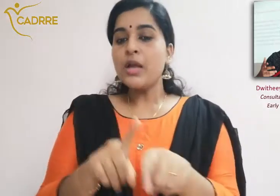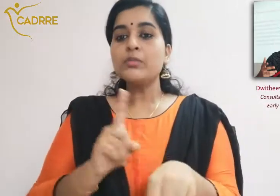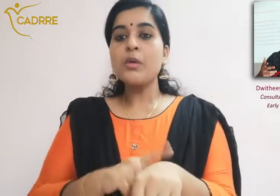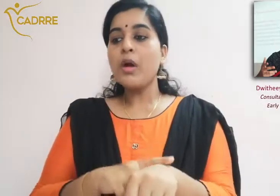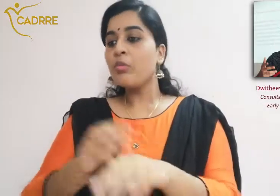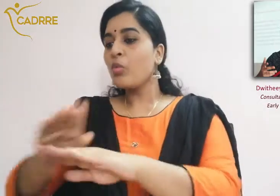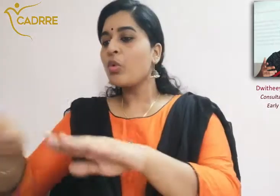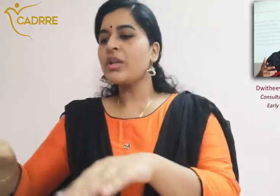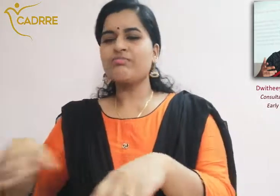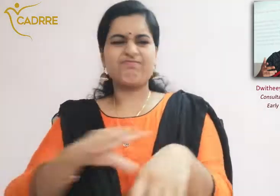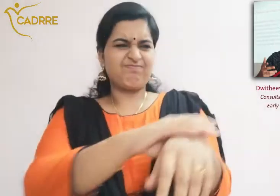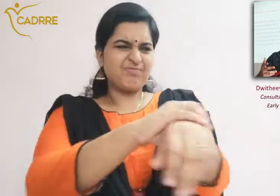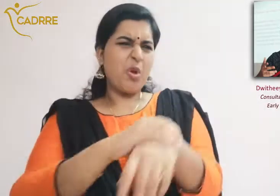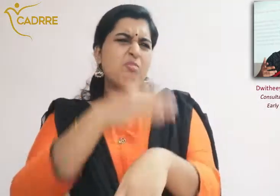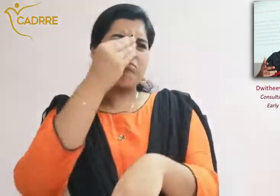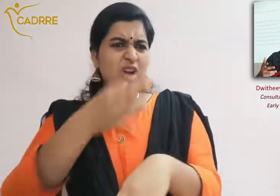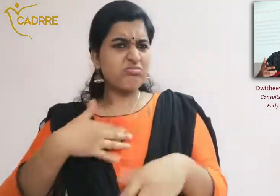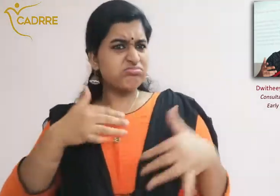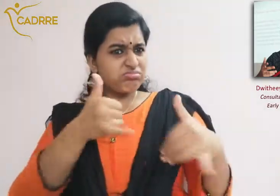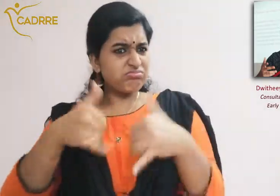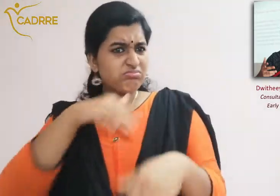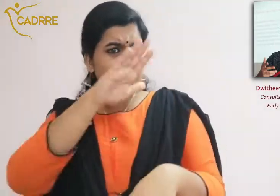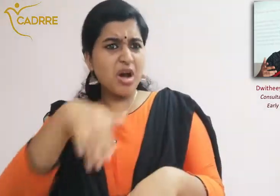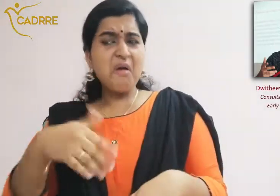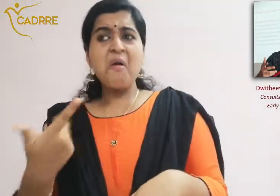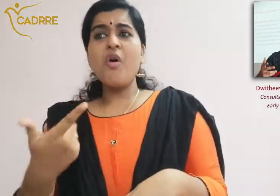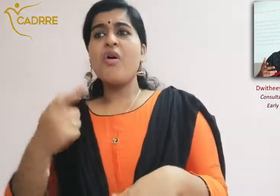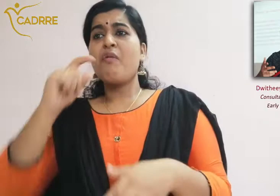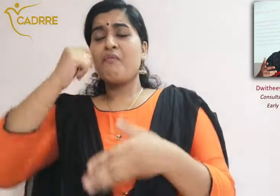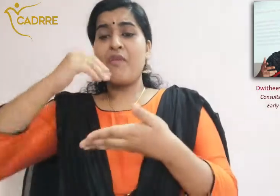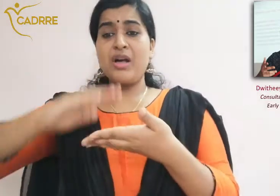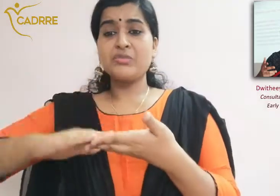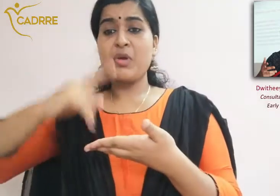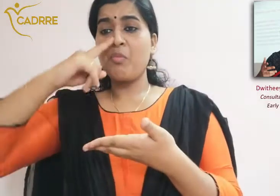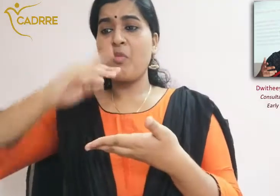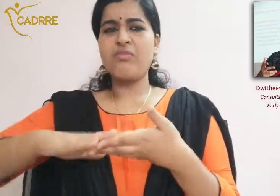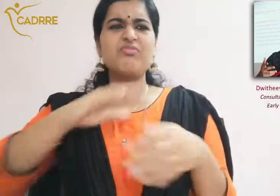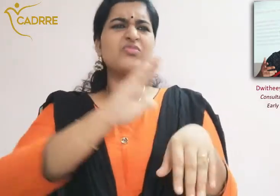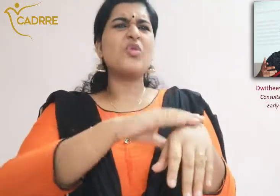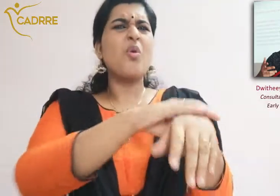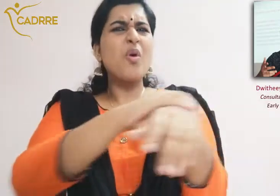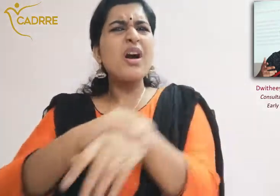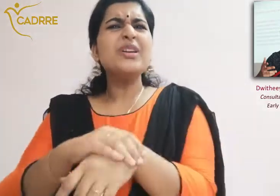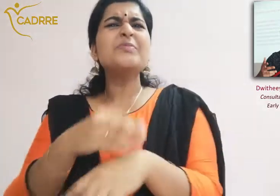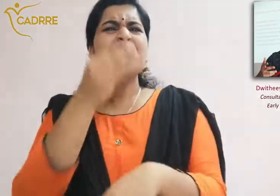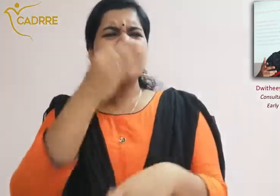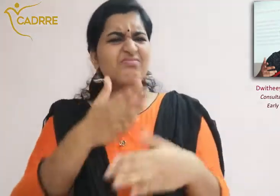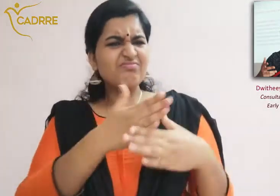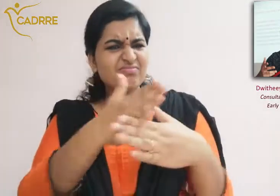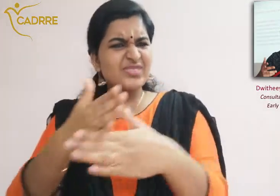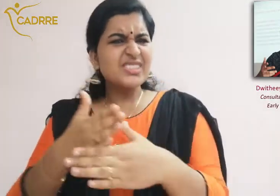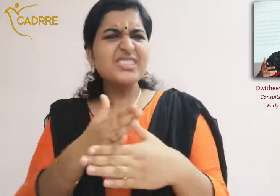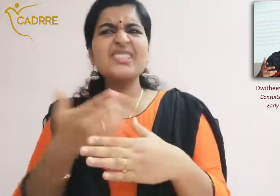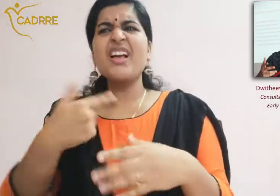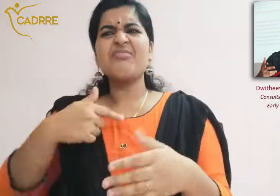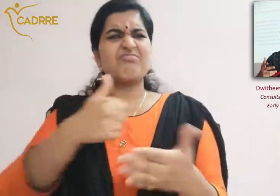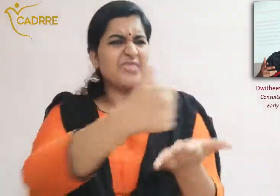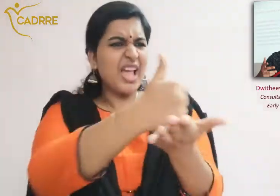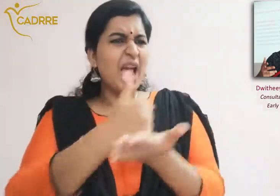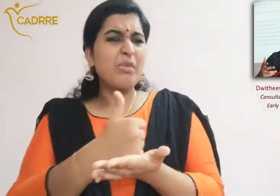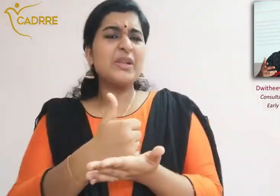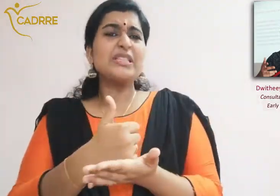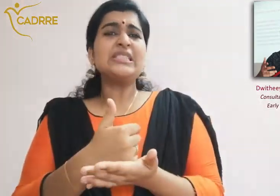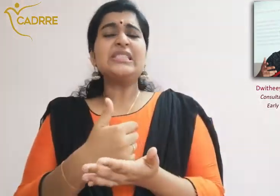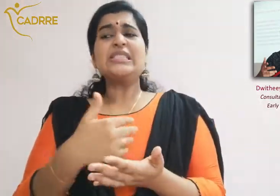around like kids asking for a playtime together, family needs, your responsibility to share the